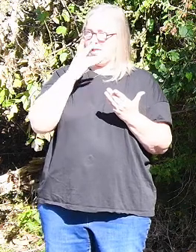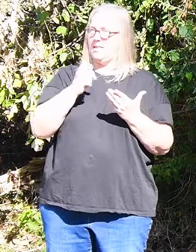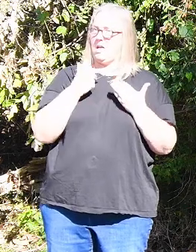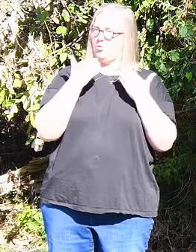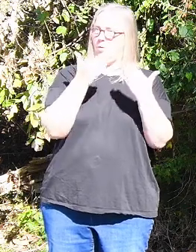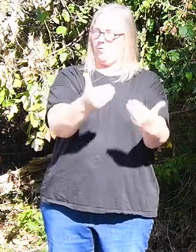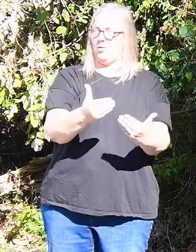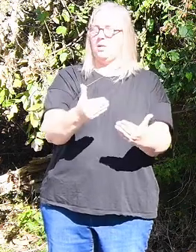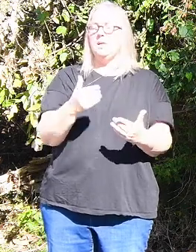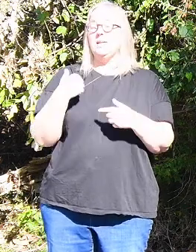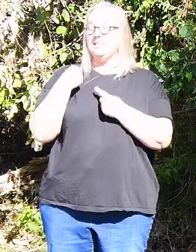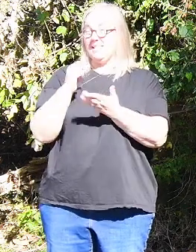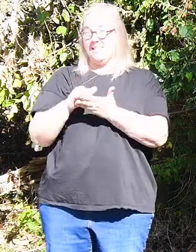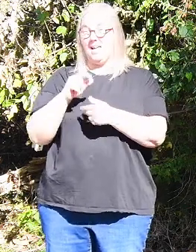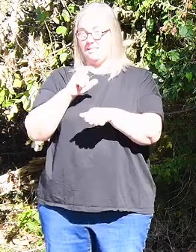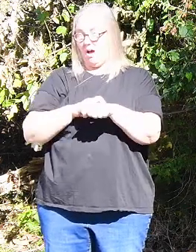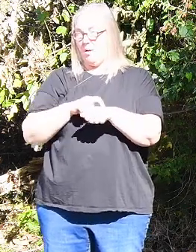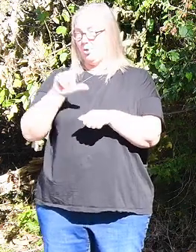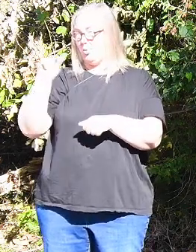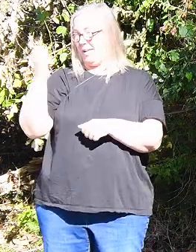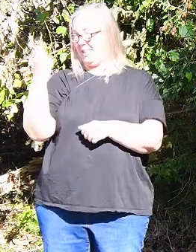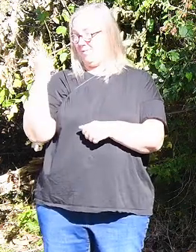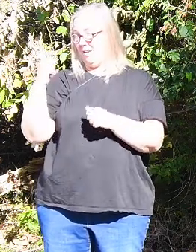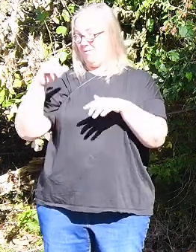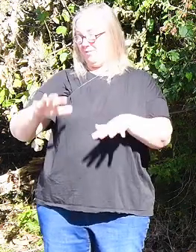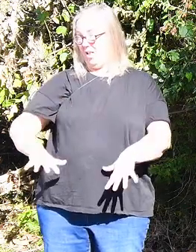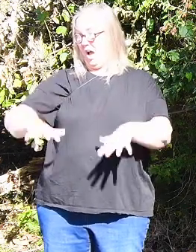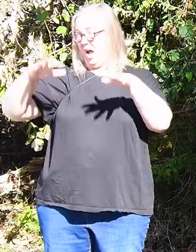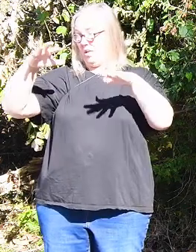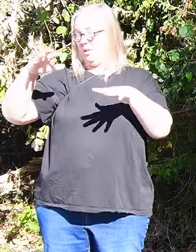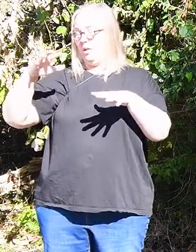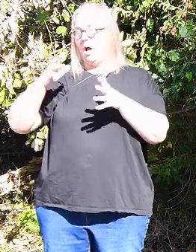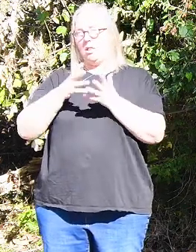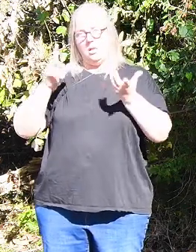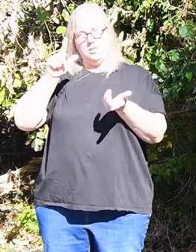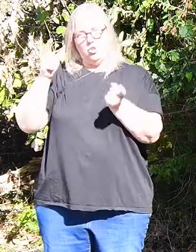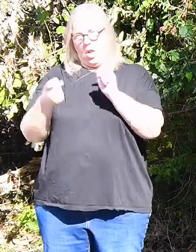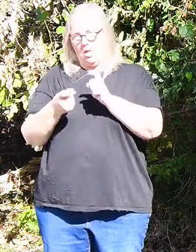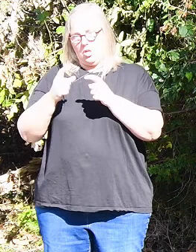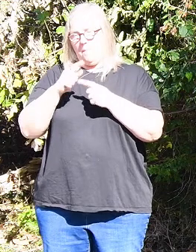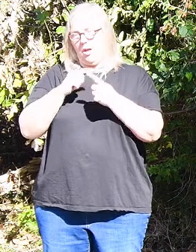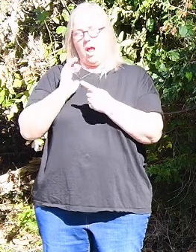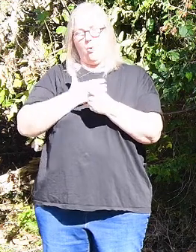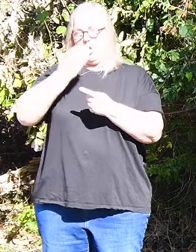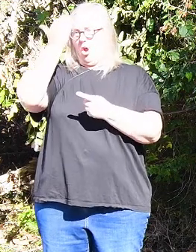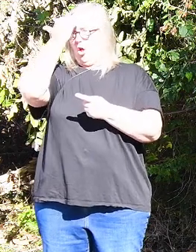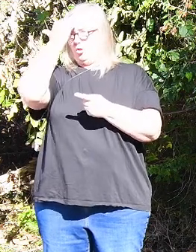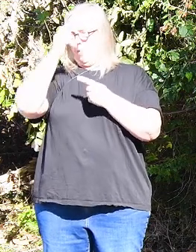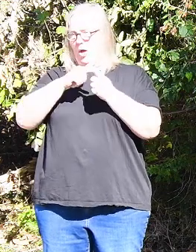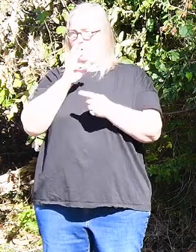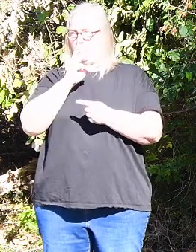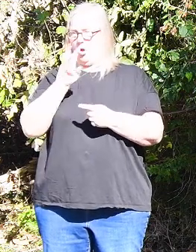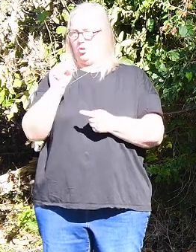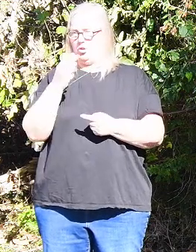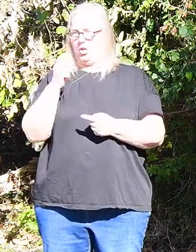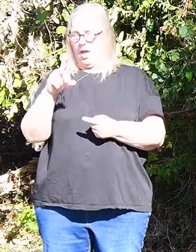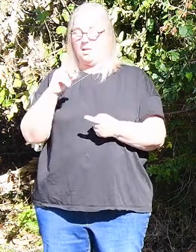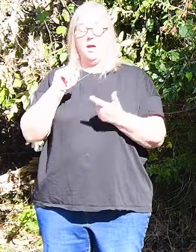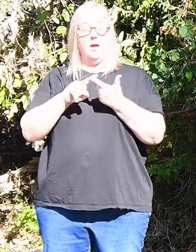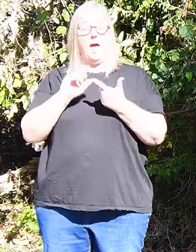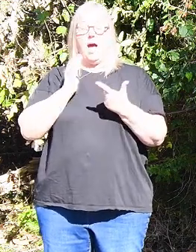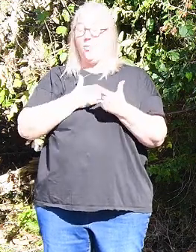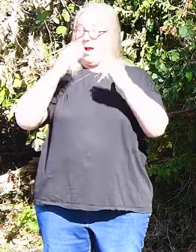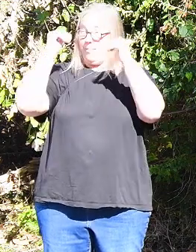the 2011 flood, a lot has changed in terms of our knowledge of the watershed, our expectations for dealing with flash floods, and